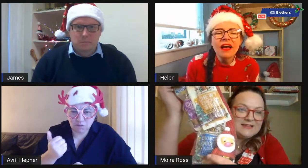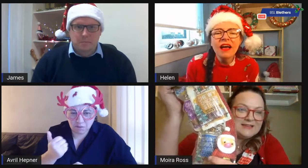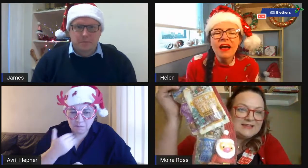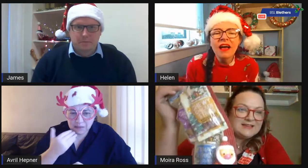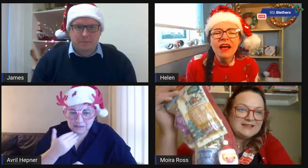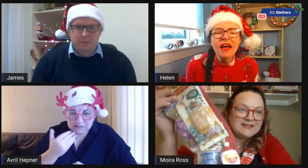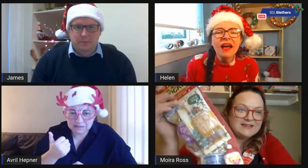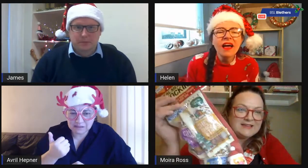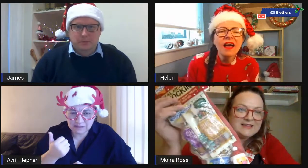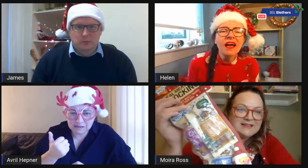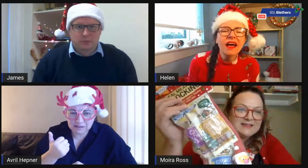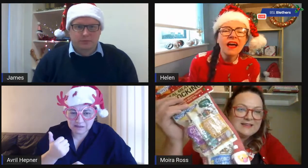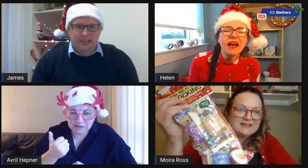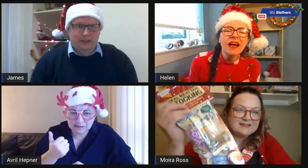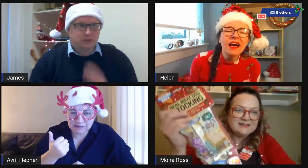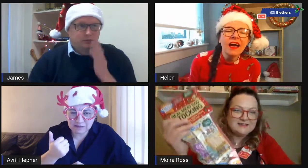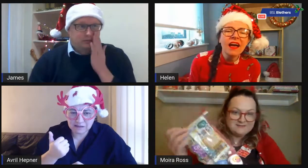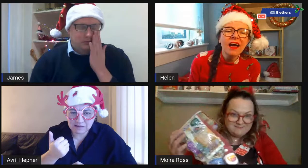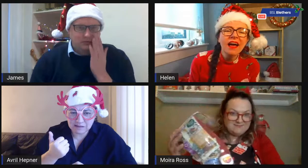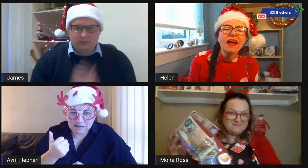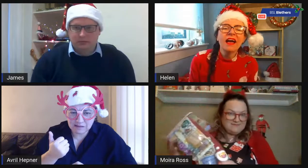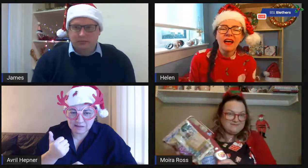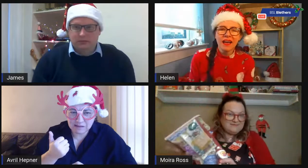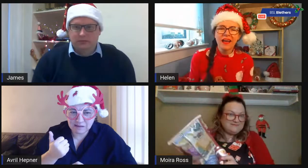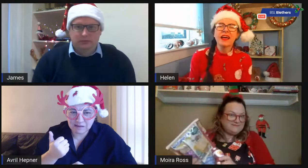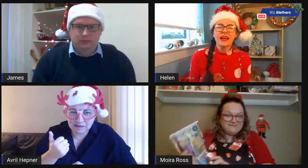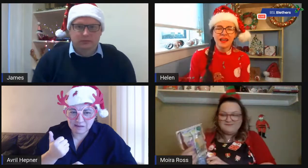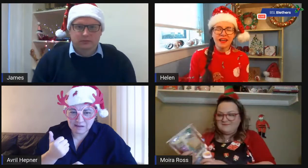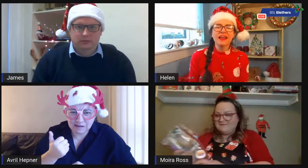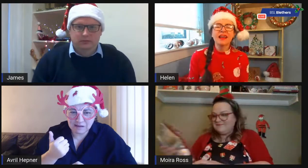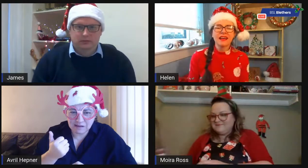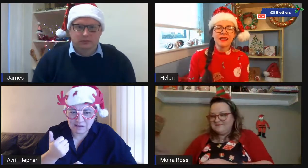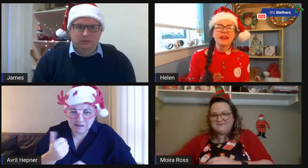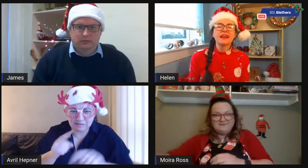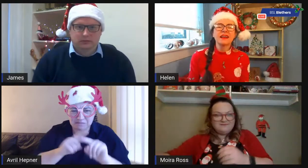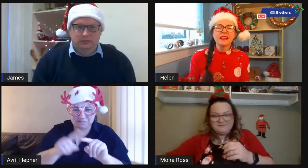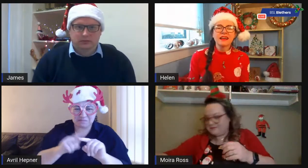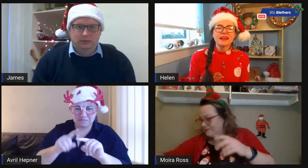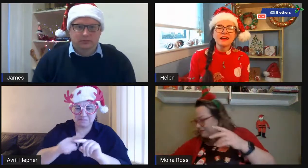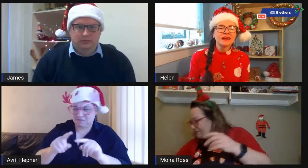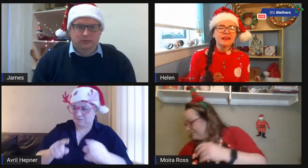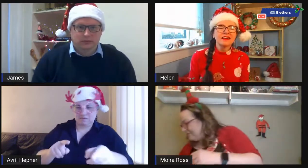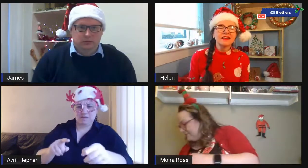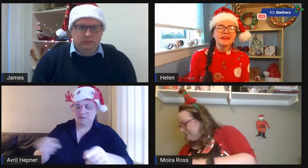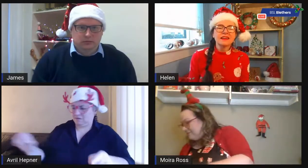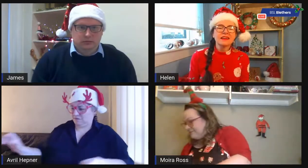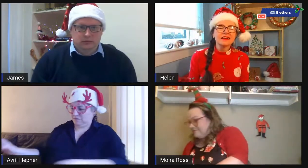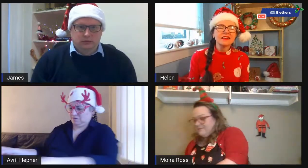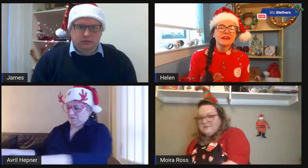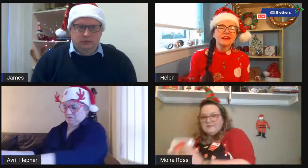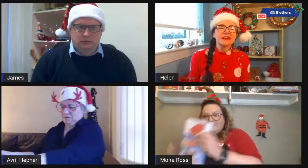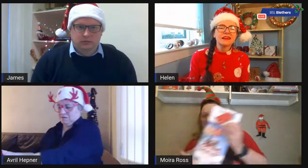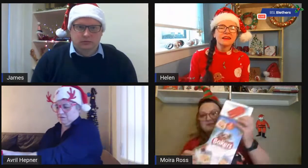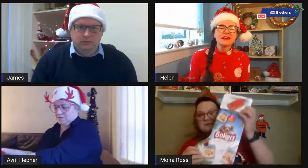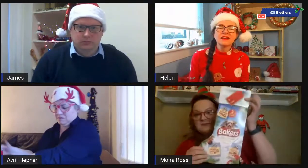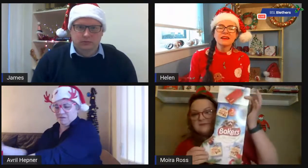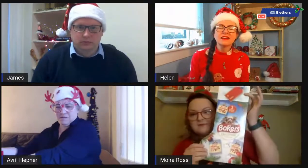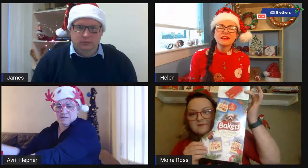mind. Oh, wow, there's plenty in that, isn't there? Yeah, a nice stocking for the dog. Well, that's got a nice